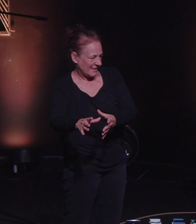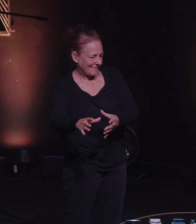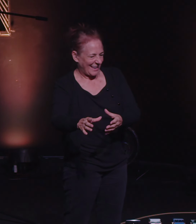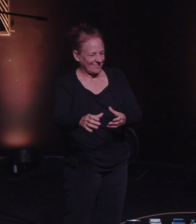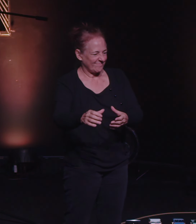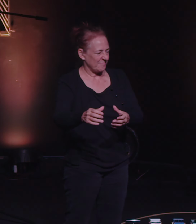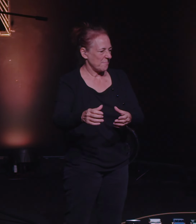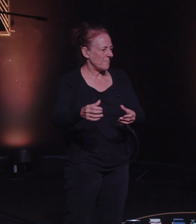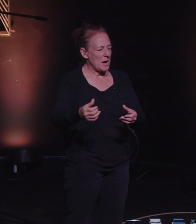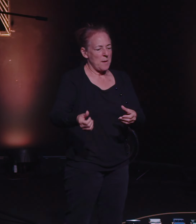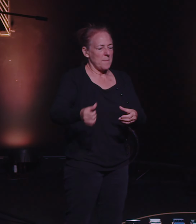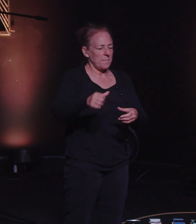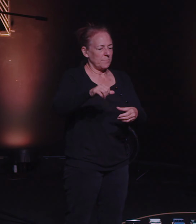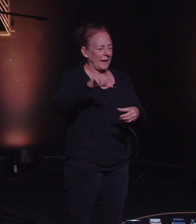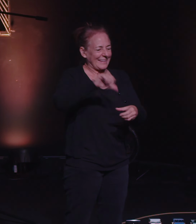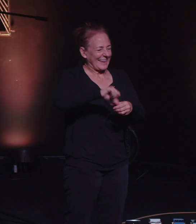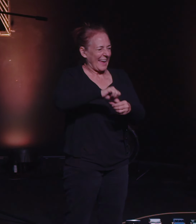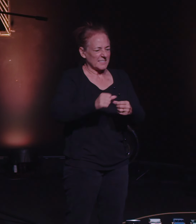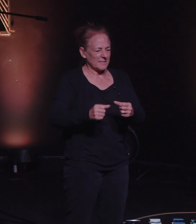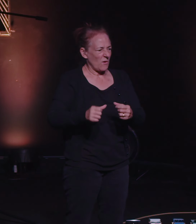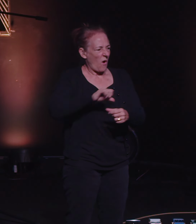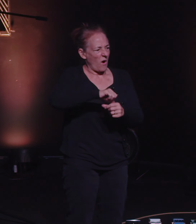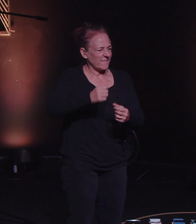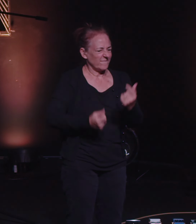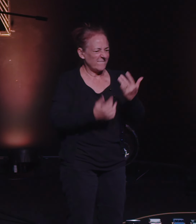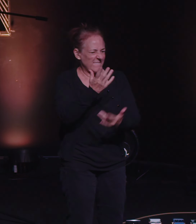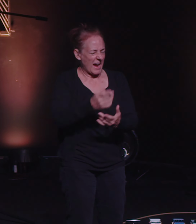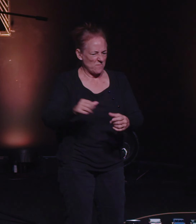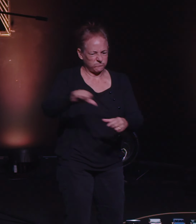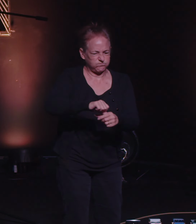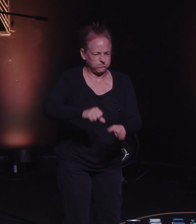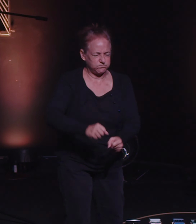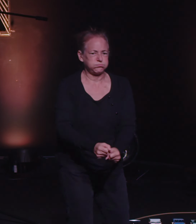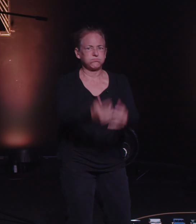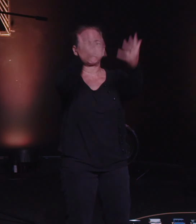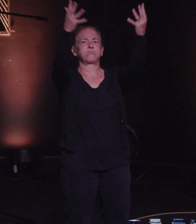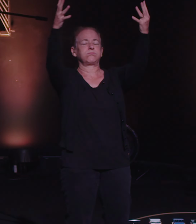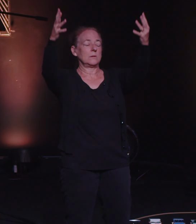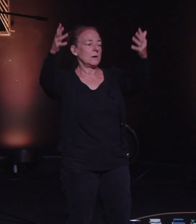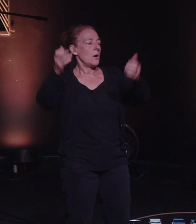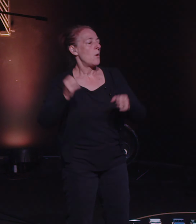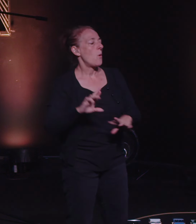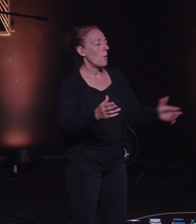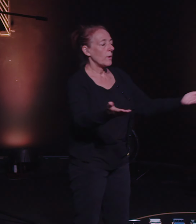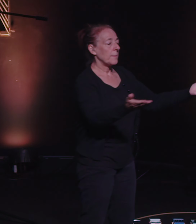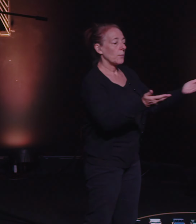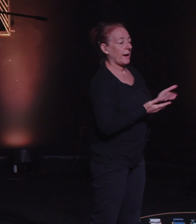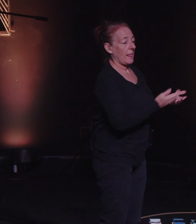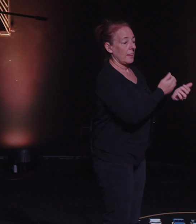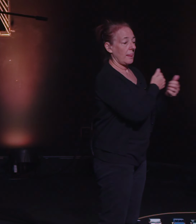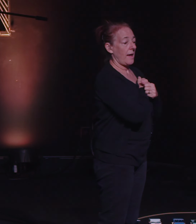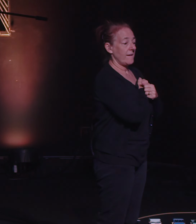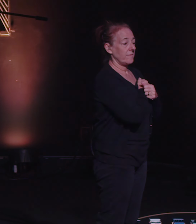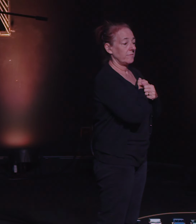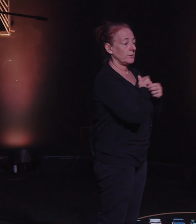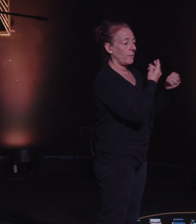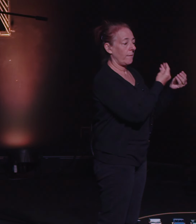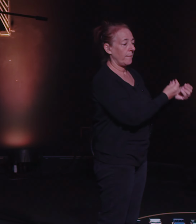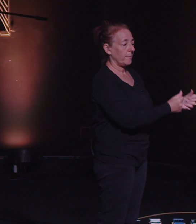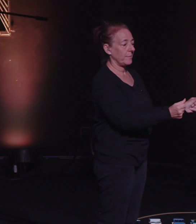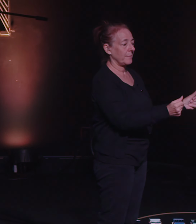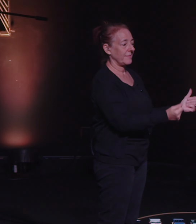gasoline or to bring love and water for the fire is social media.